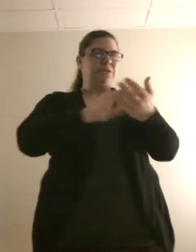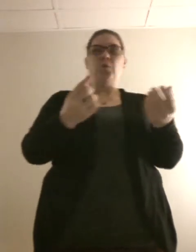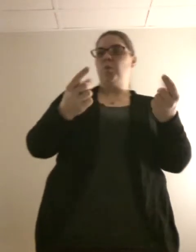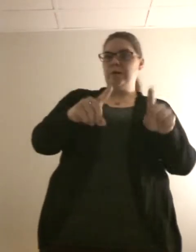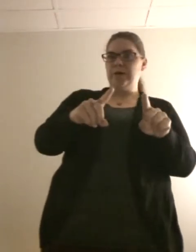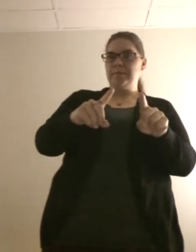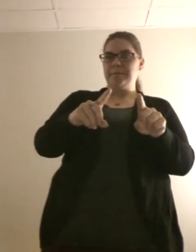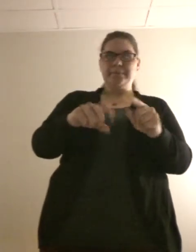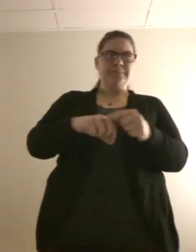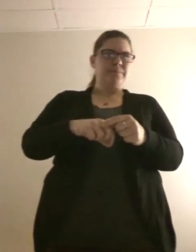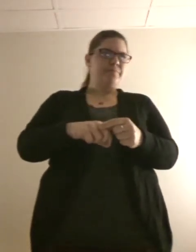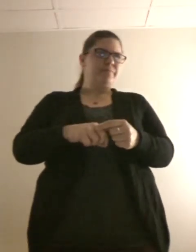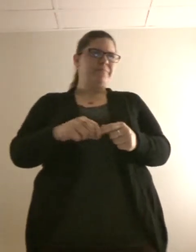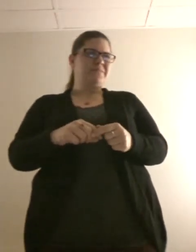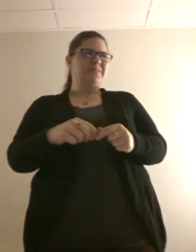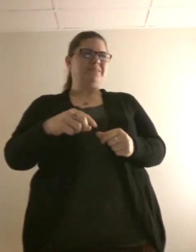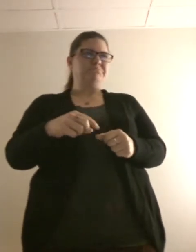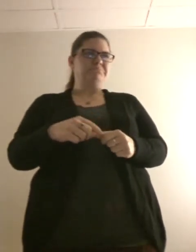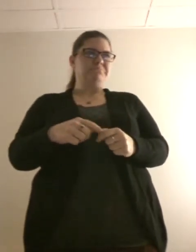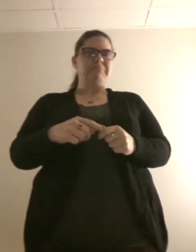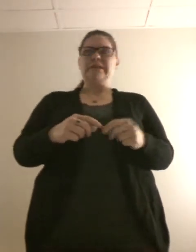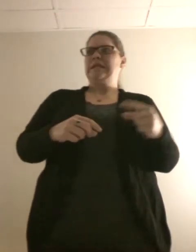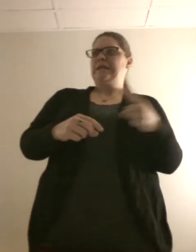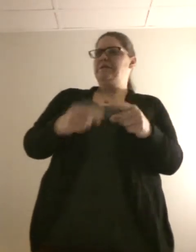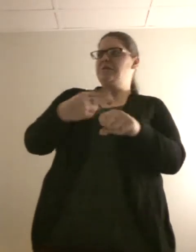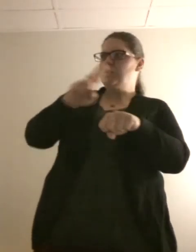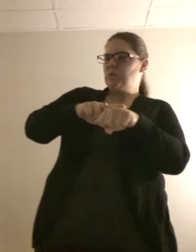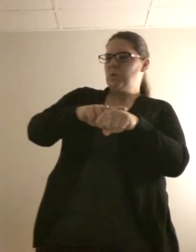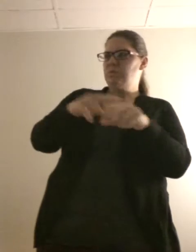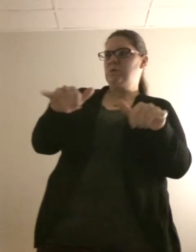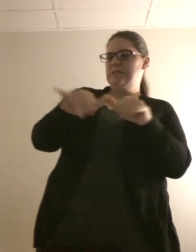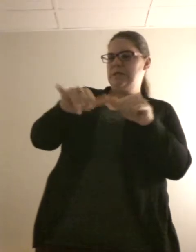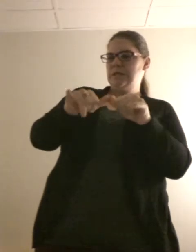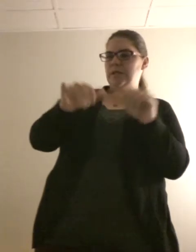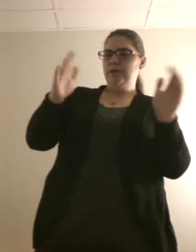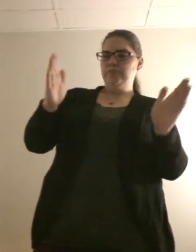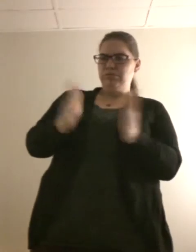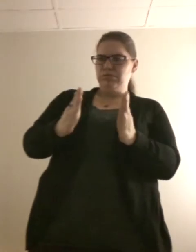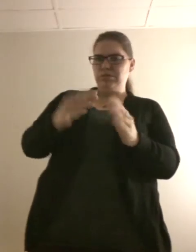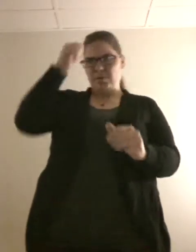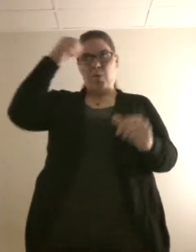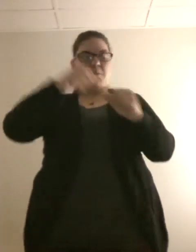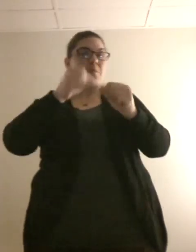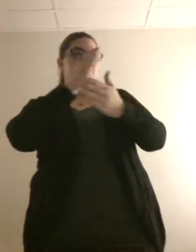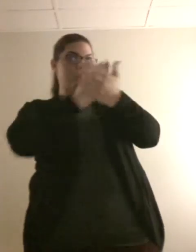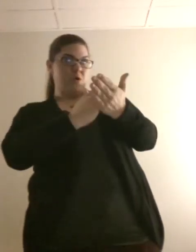Oh, it's the normal size, and then they were shrunk. I remember a part too where they got rained on, or the sprinklers turned on when they were in the